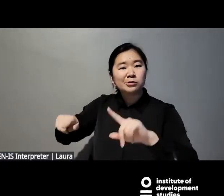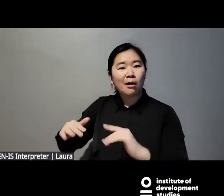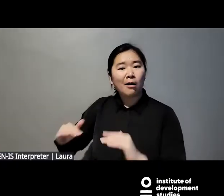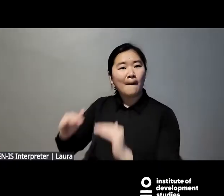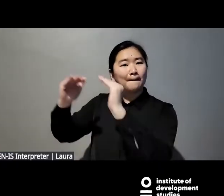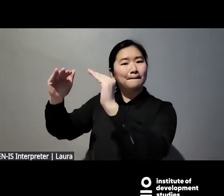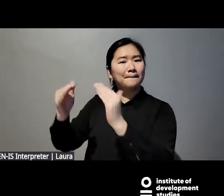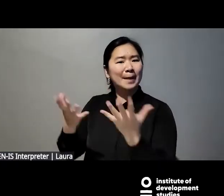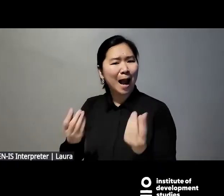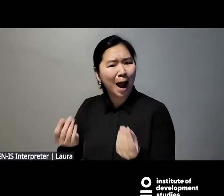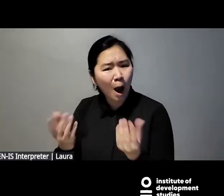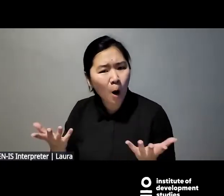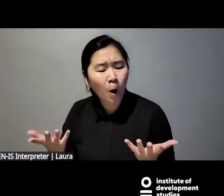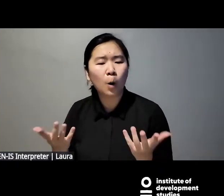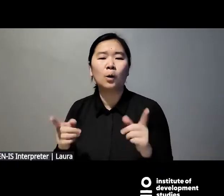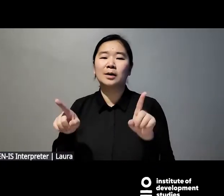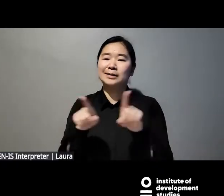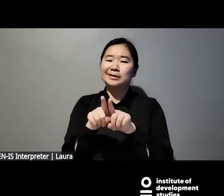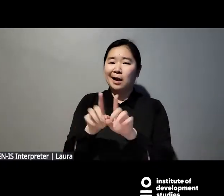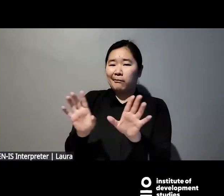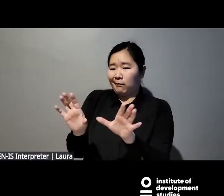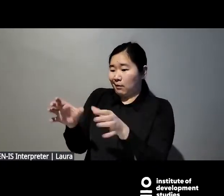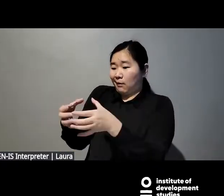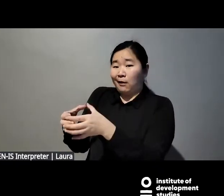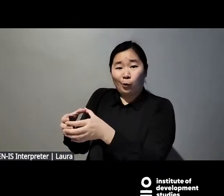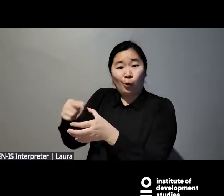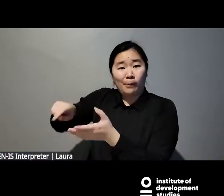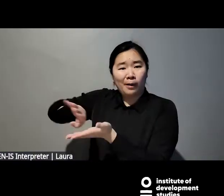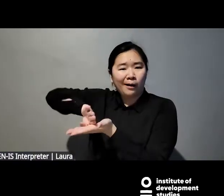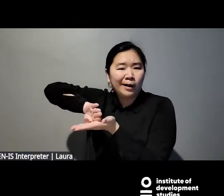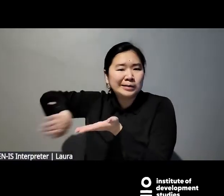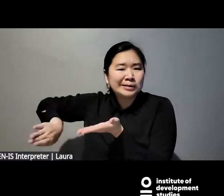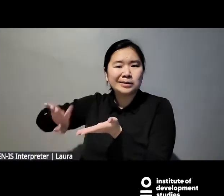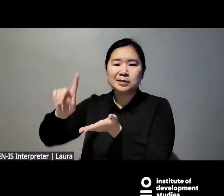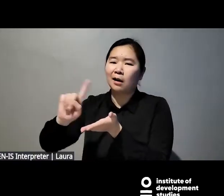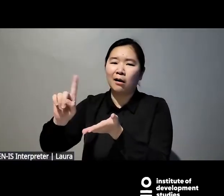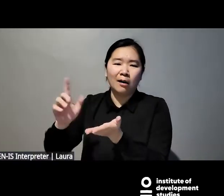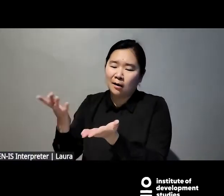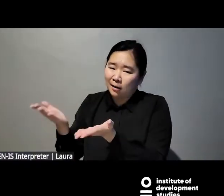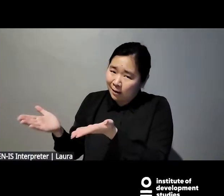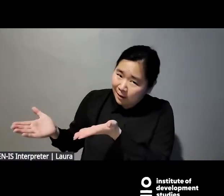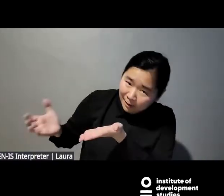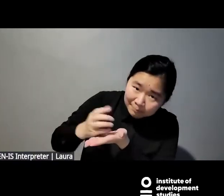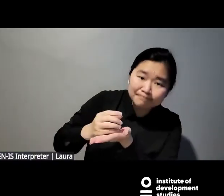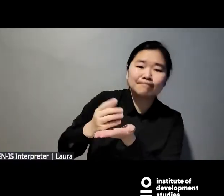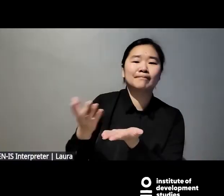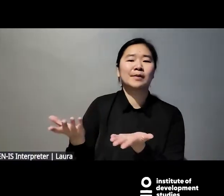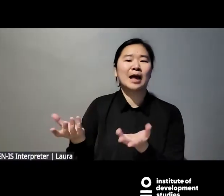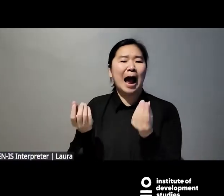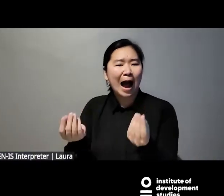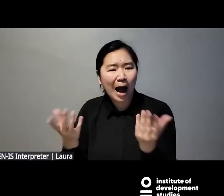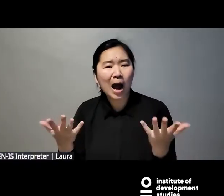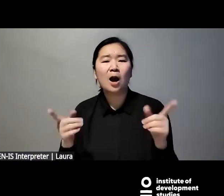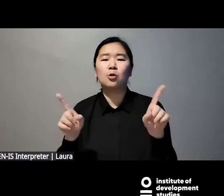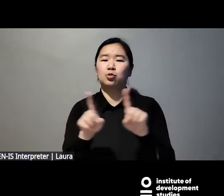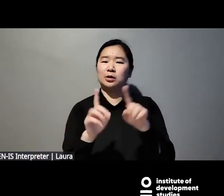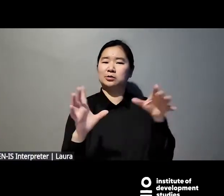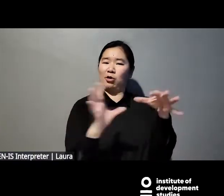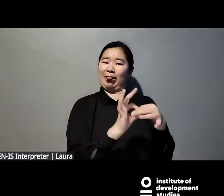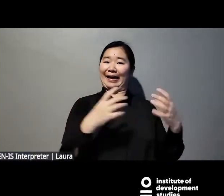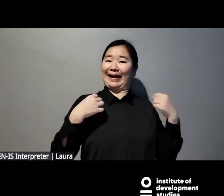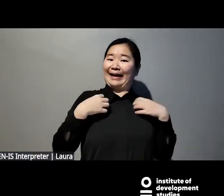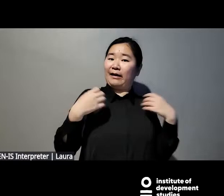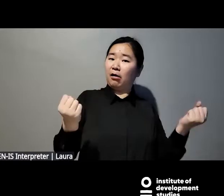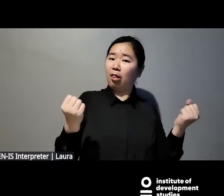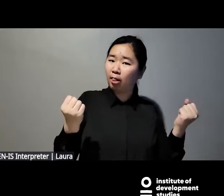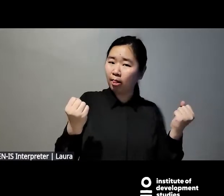Nigeria and makes recommendations on what is needed to support the implementation of inclusive health in mainstream programmes. And again, we have some of the